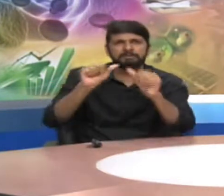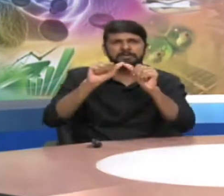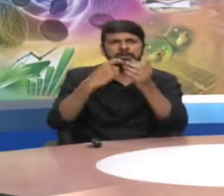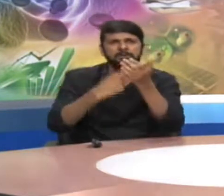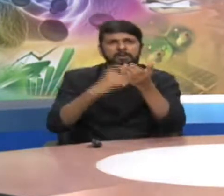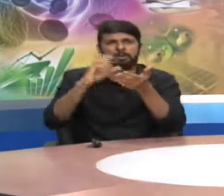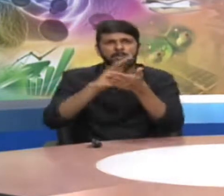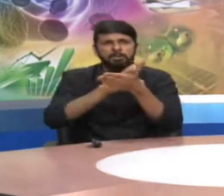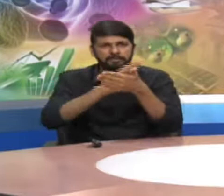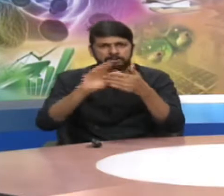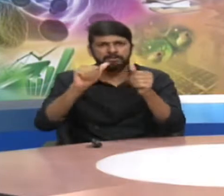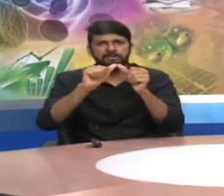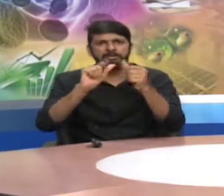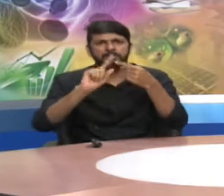Culture.